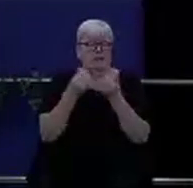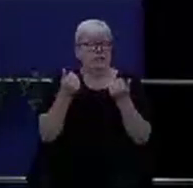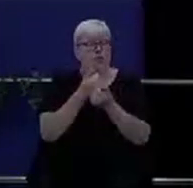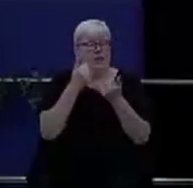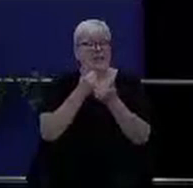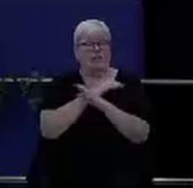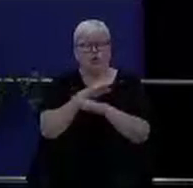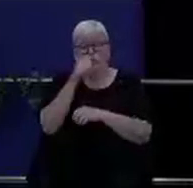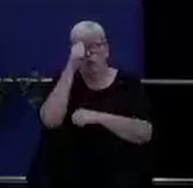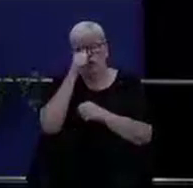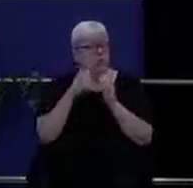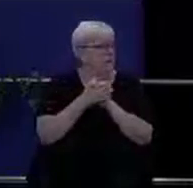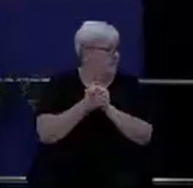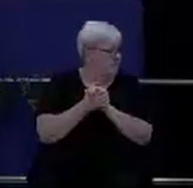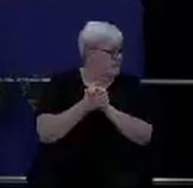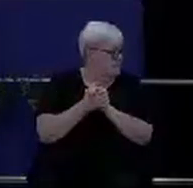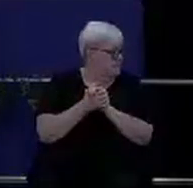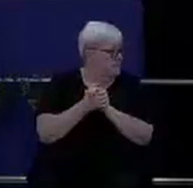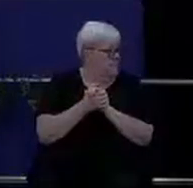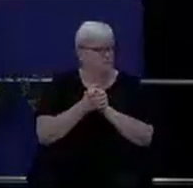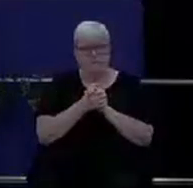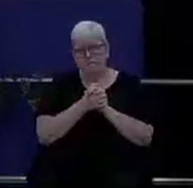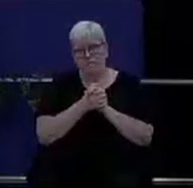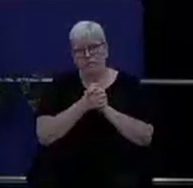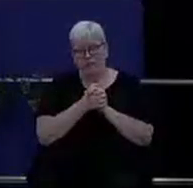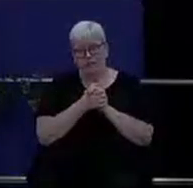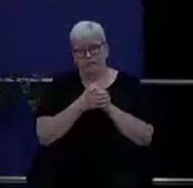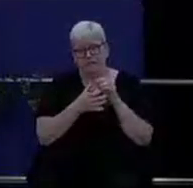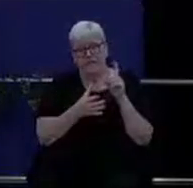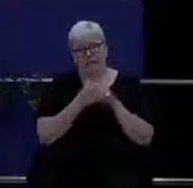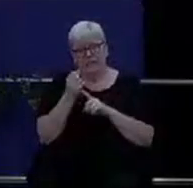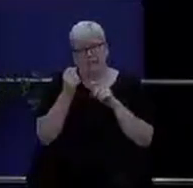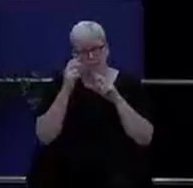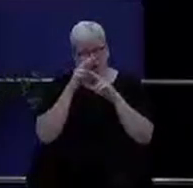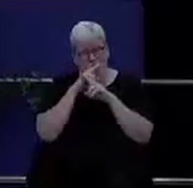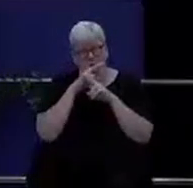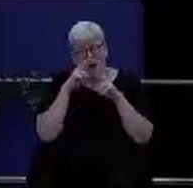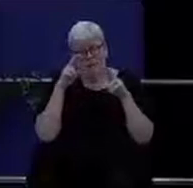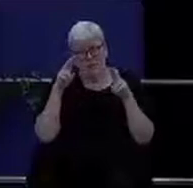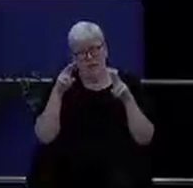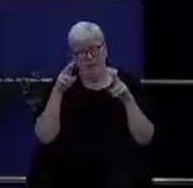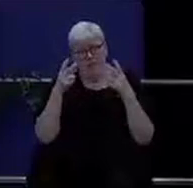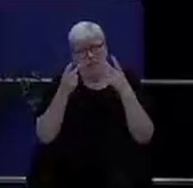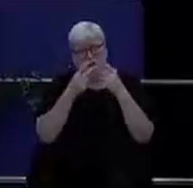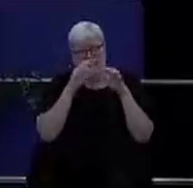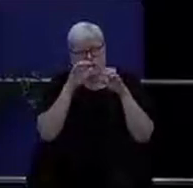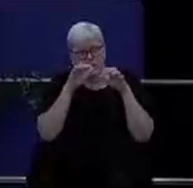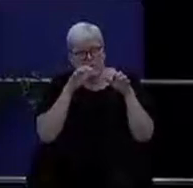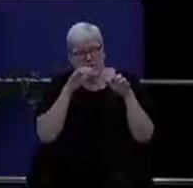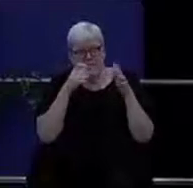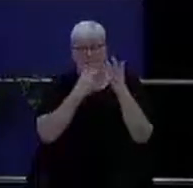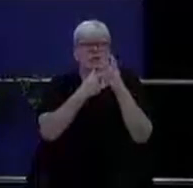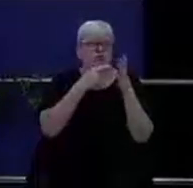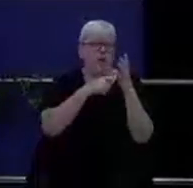Yeah. Well, I find that observing other species, and I mean rats,